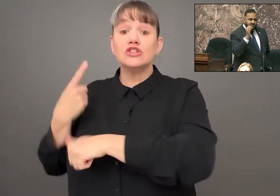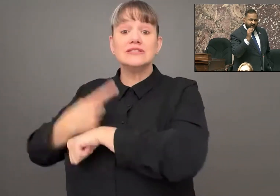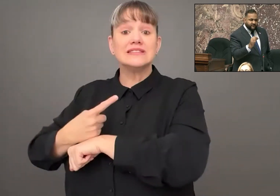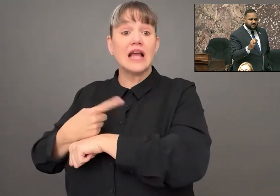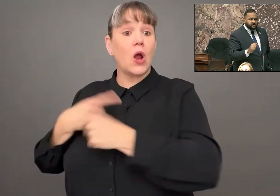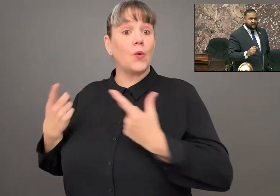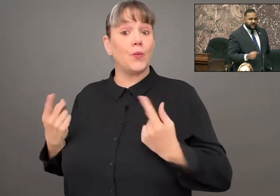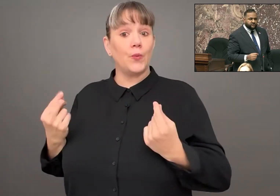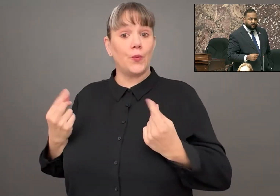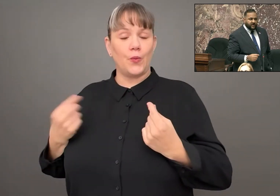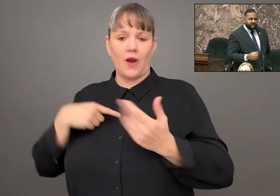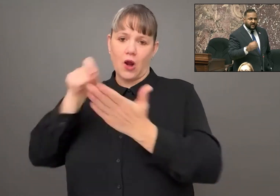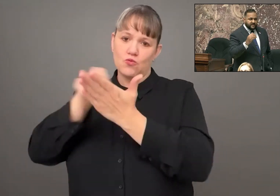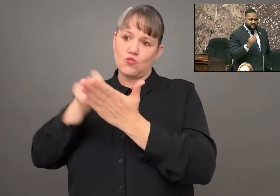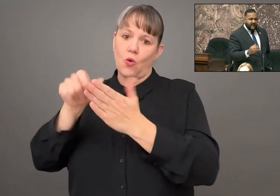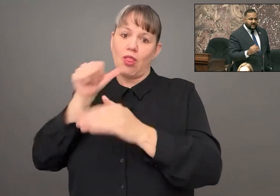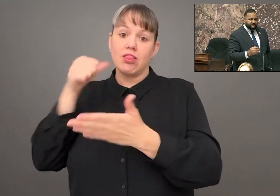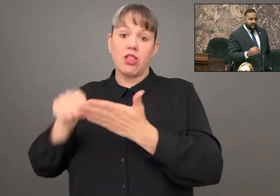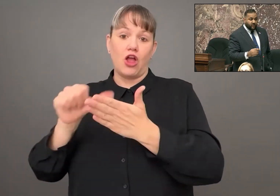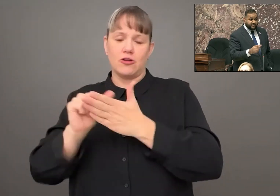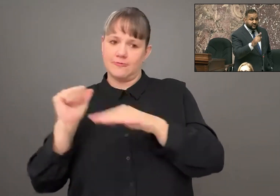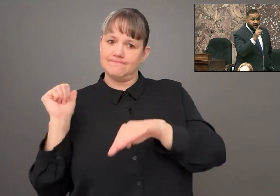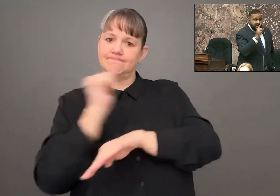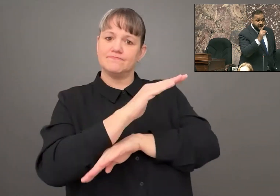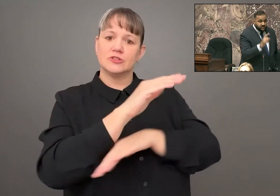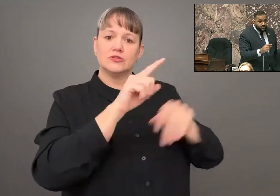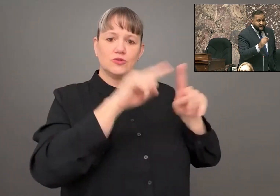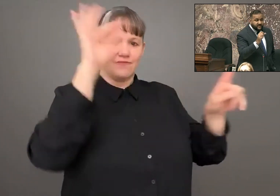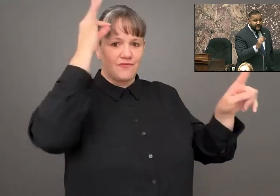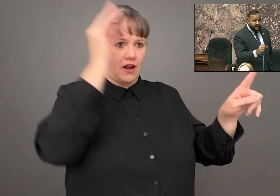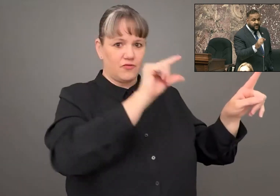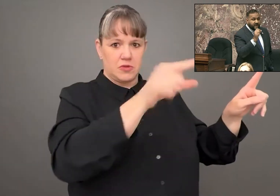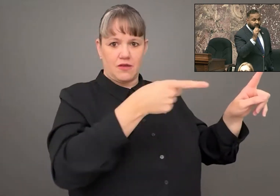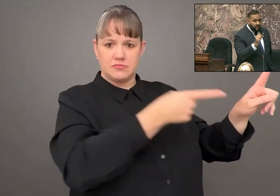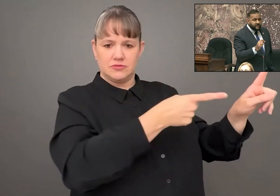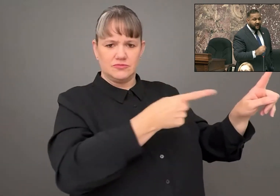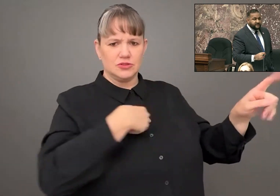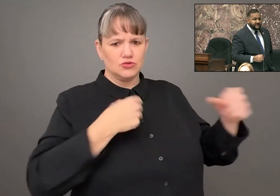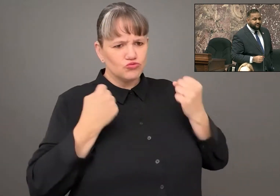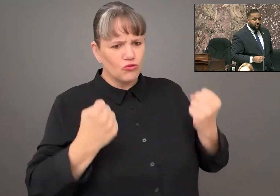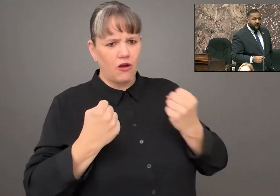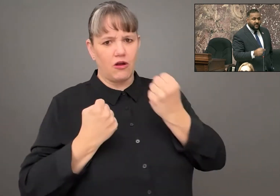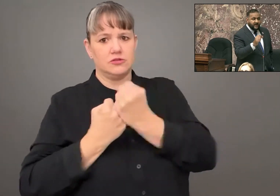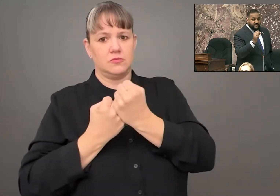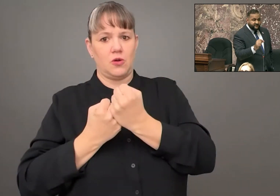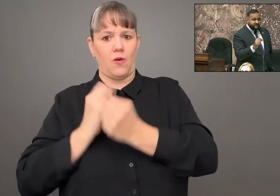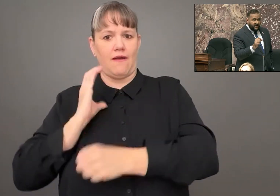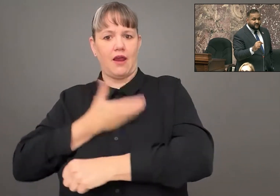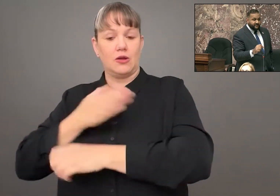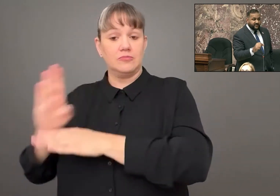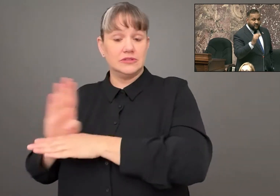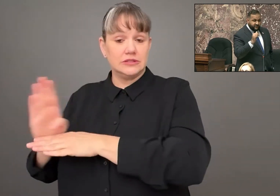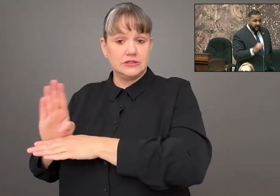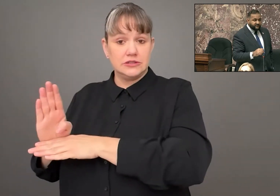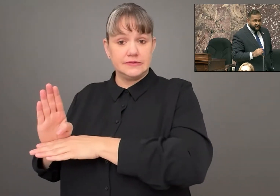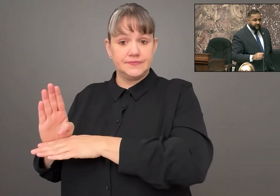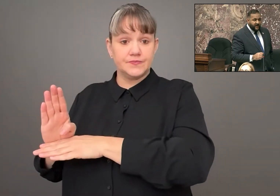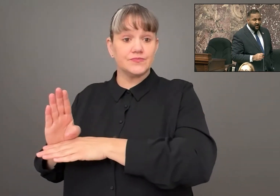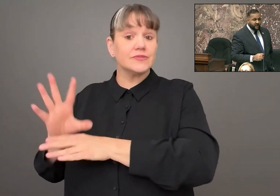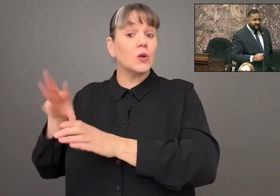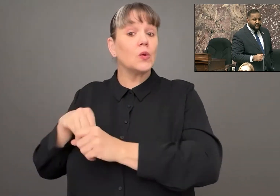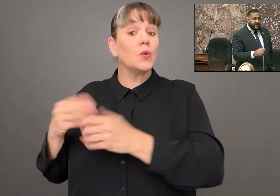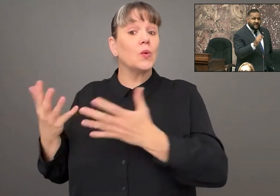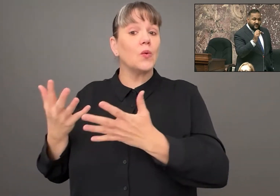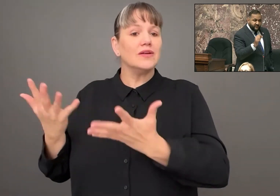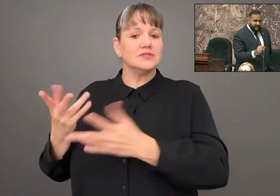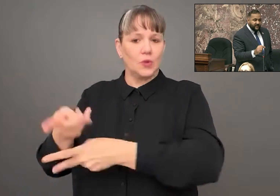them to use every tool in their toolbox to stand up for our forest sector, including developing a loan guarantee program. This is not something that was thought of just by